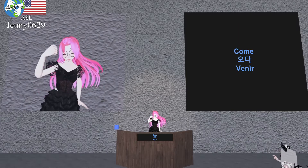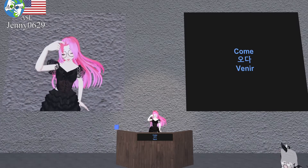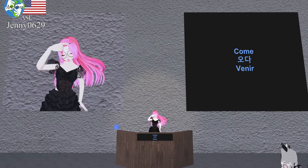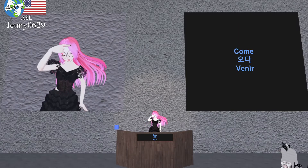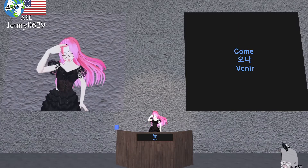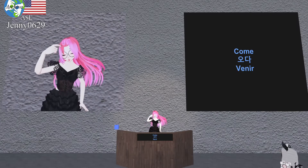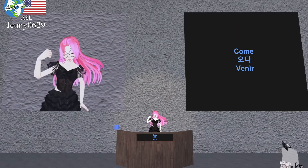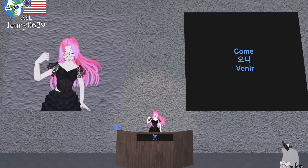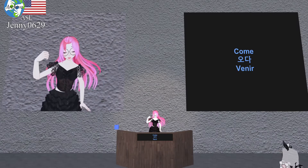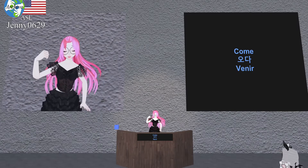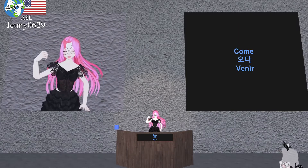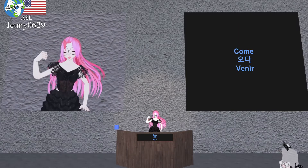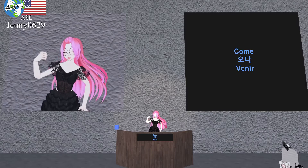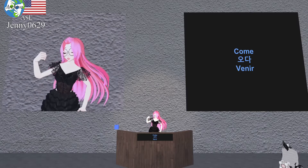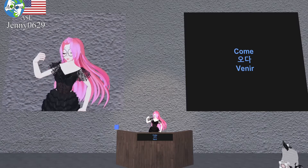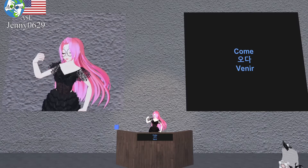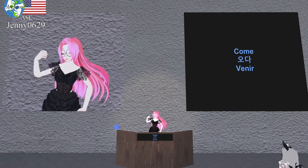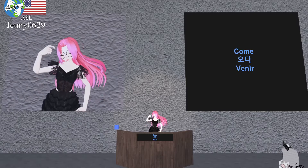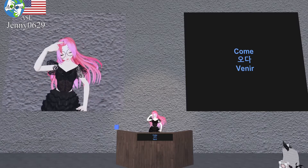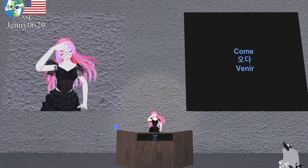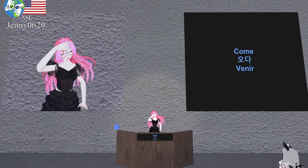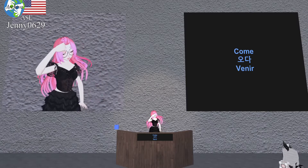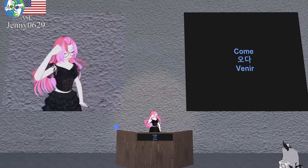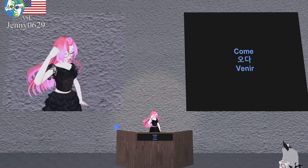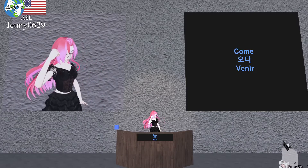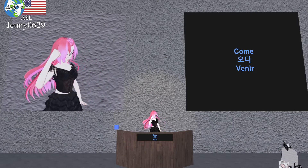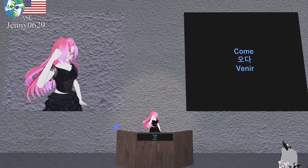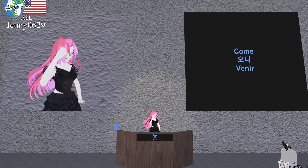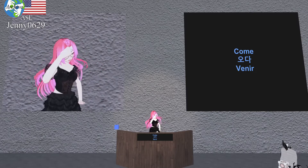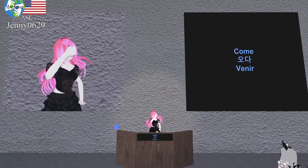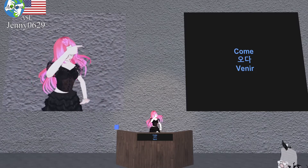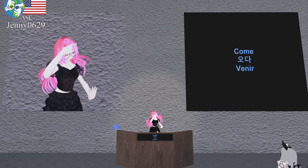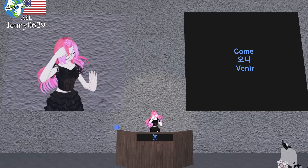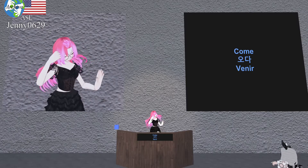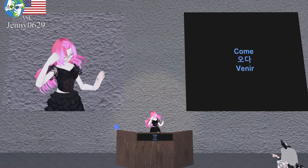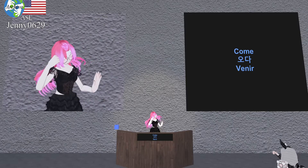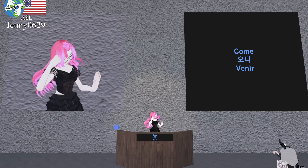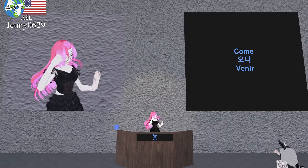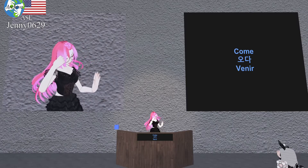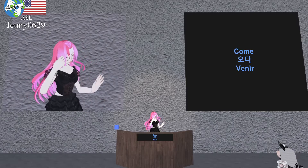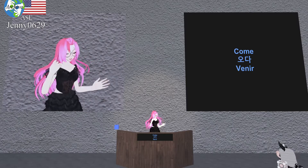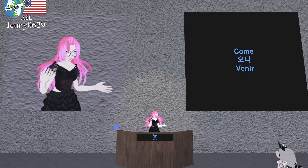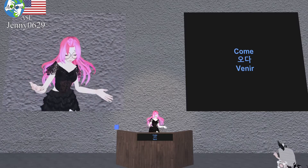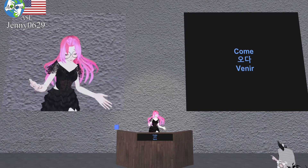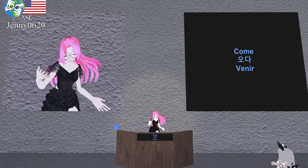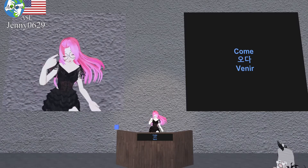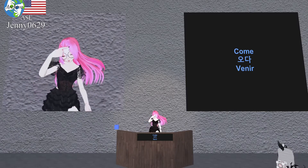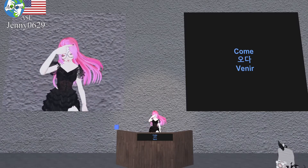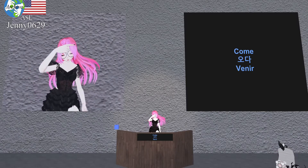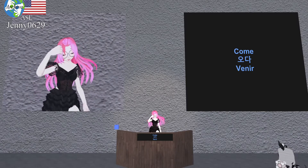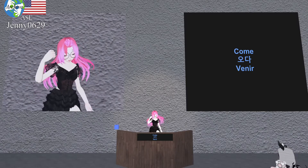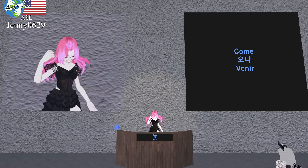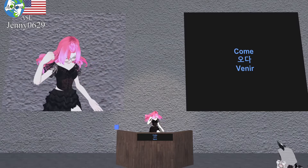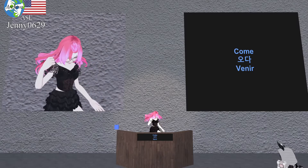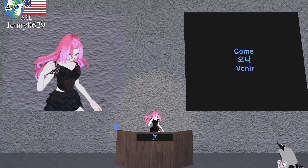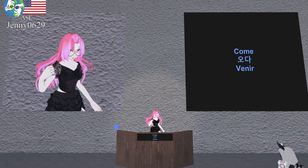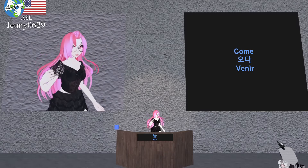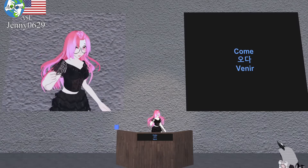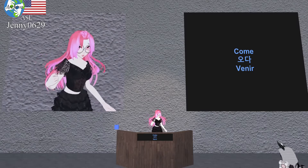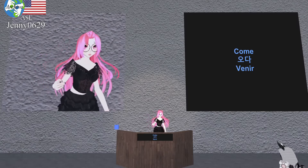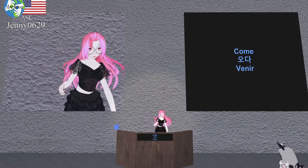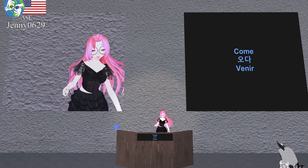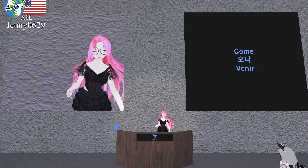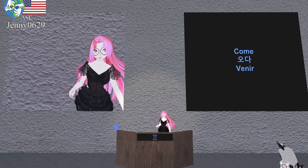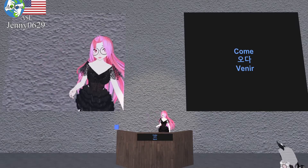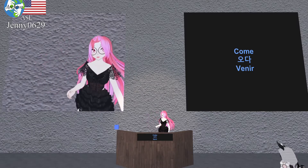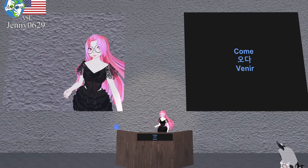one time. You're going to make sure you're closing your finger. And that means because there's a lot of signs that look a lot similar. Yeah, because, just